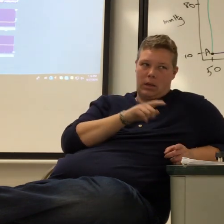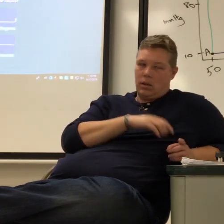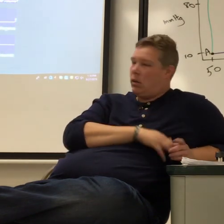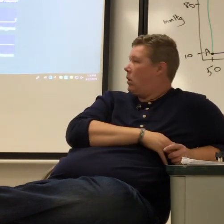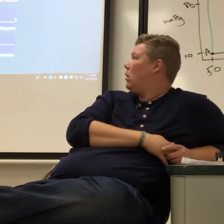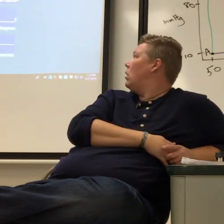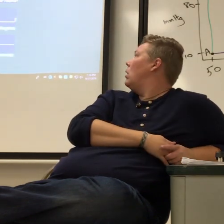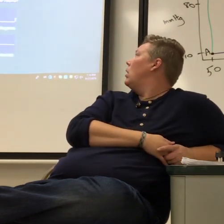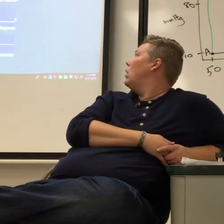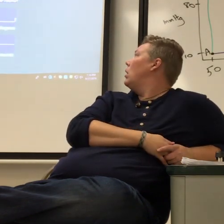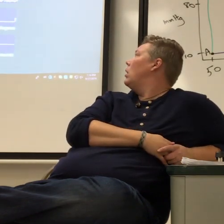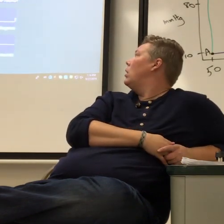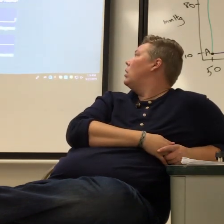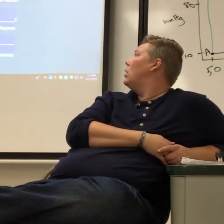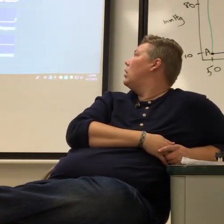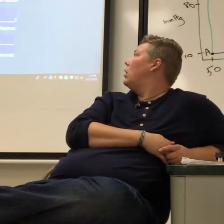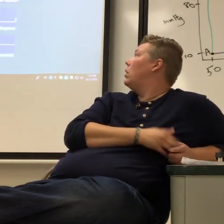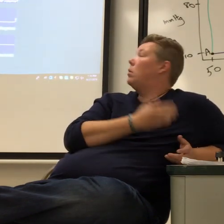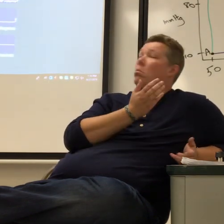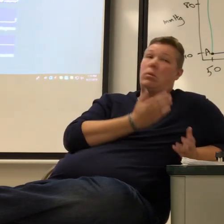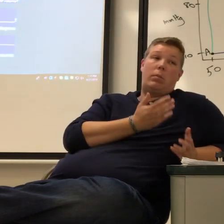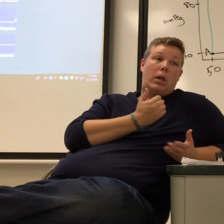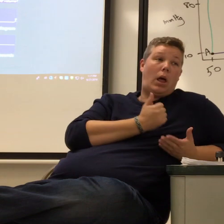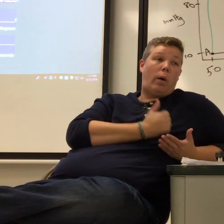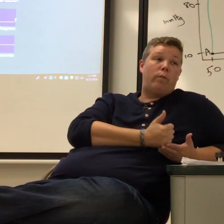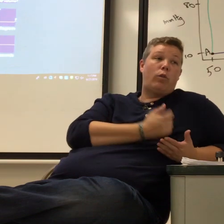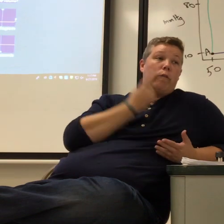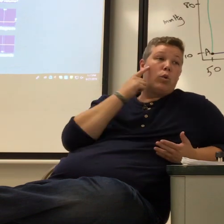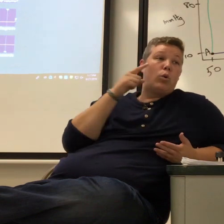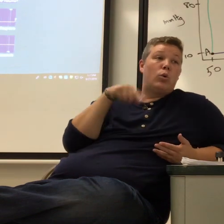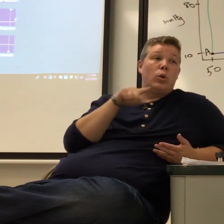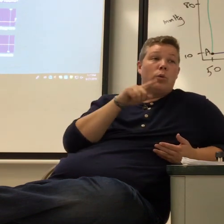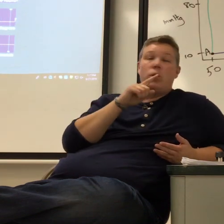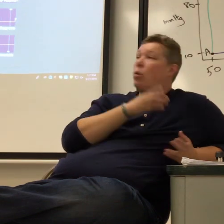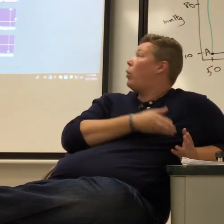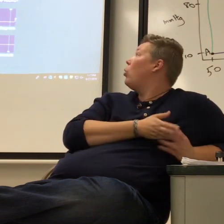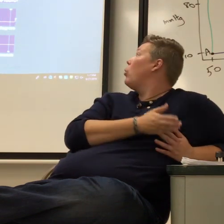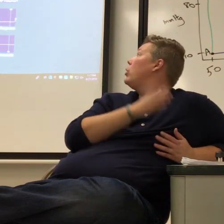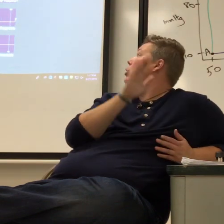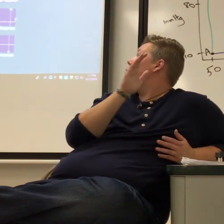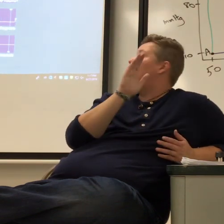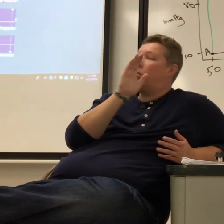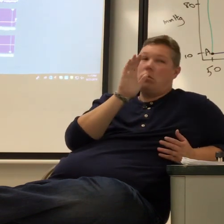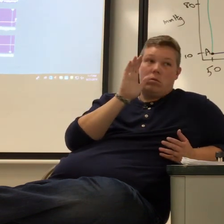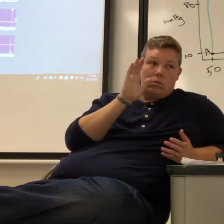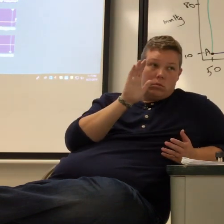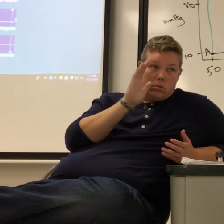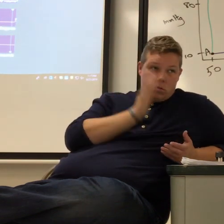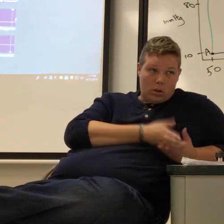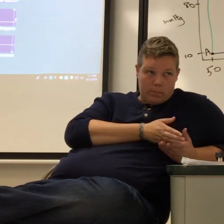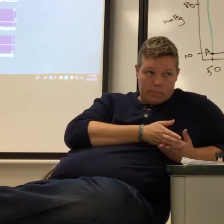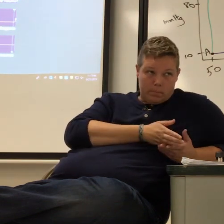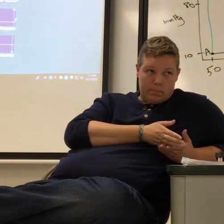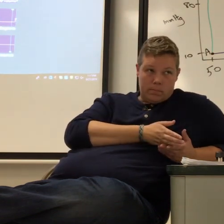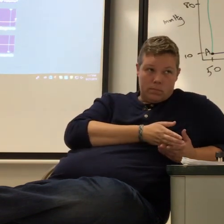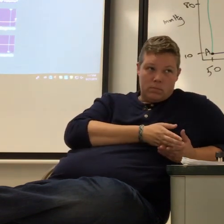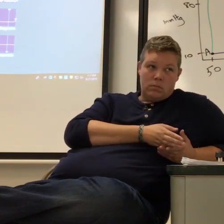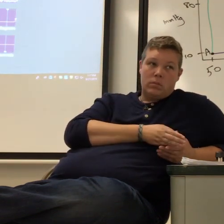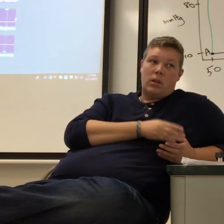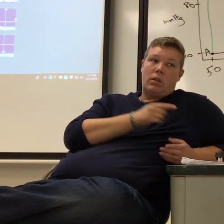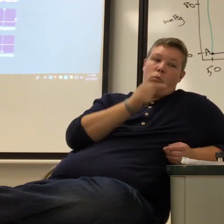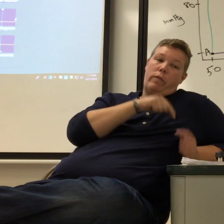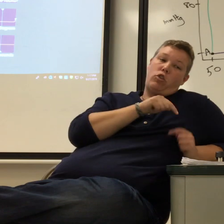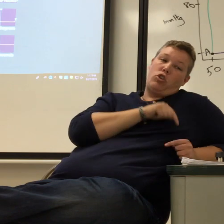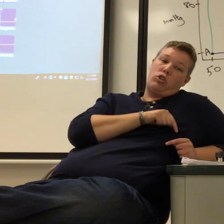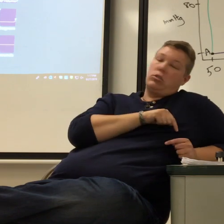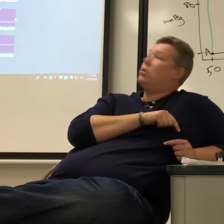So what might be helpful is as you're going through, if you stop it and go forward or reverse